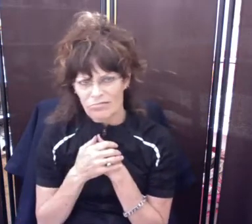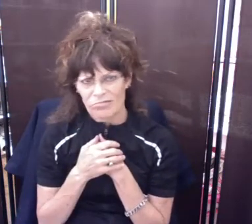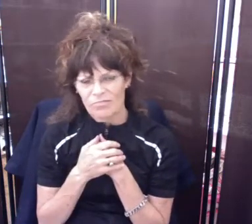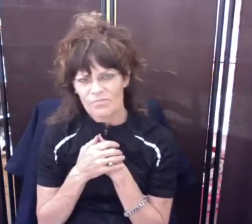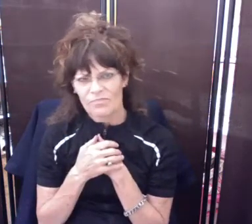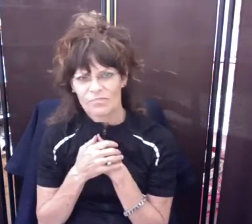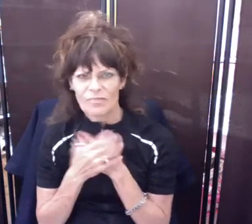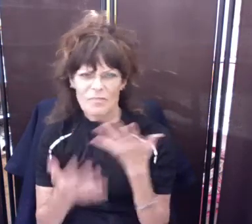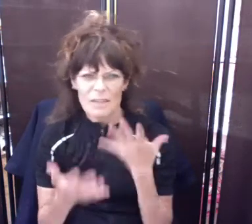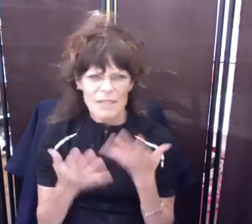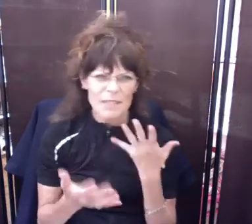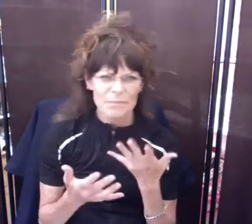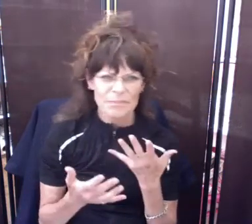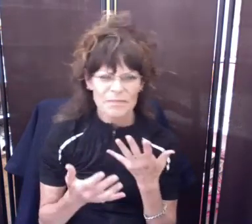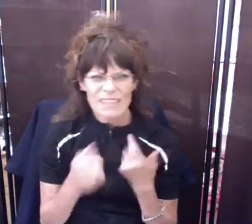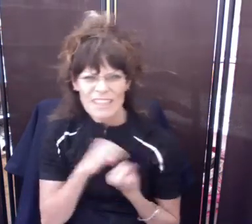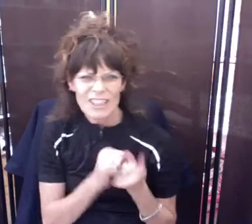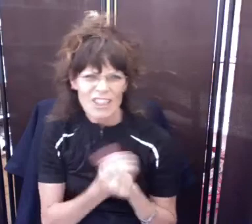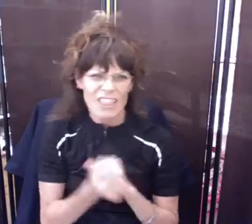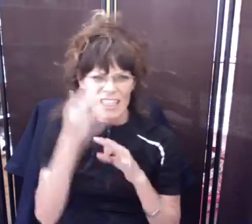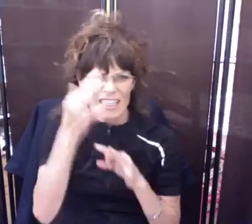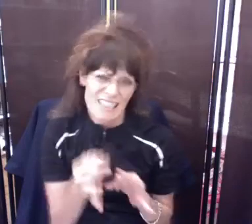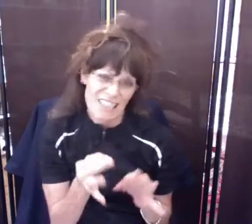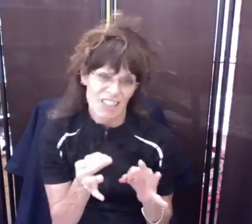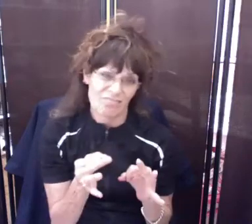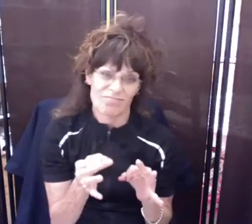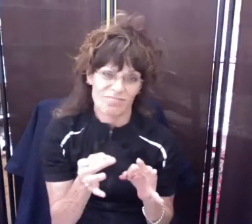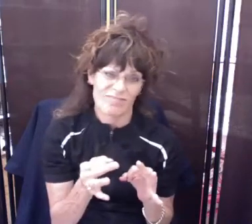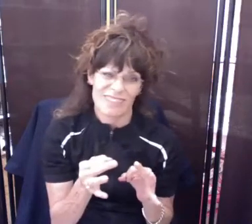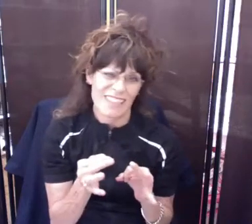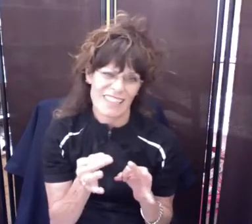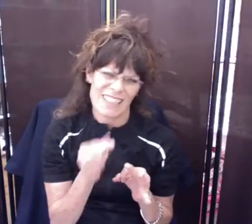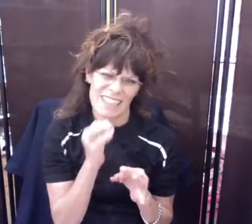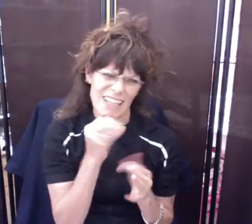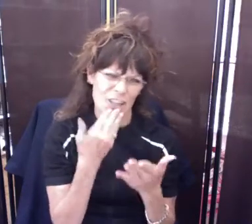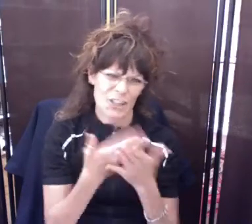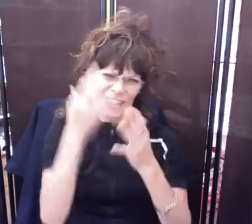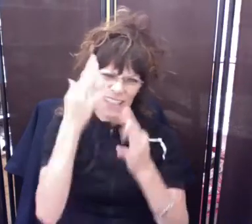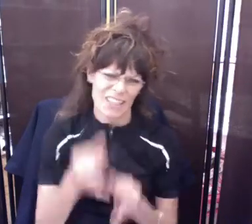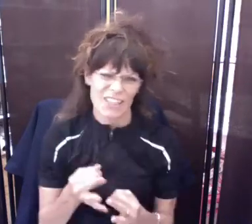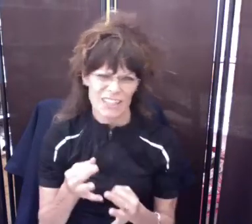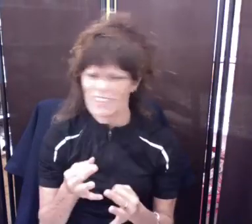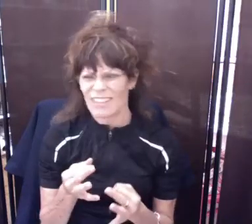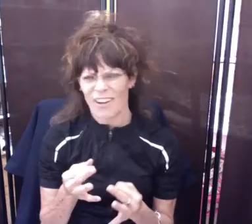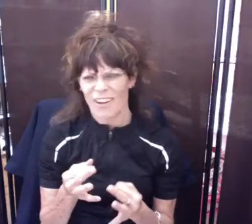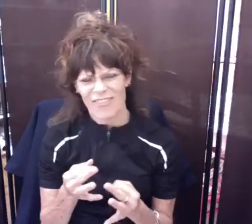need to modify that decision because it's kind of unreasonable. It's an overreaction, never stop